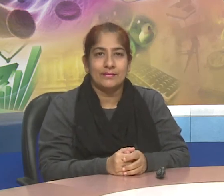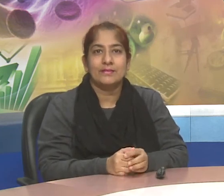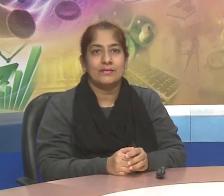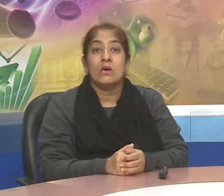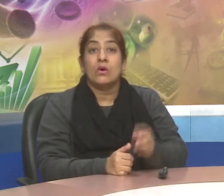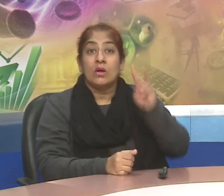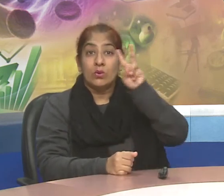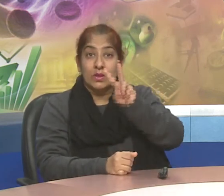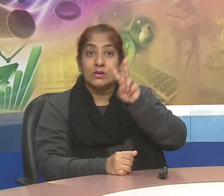protection?